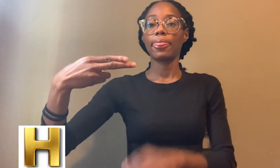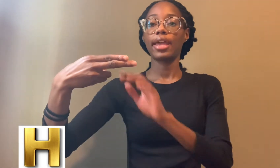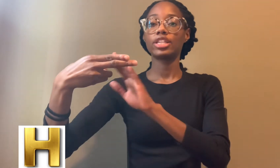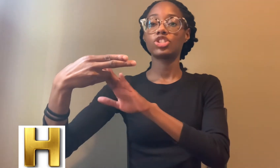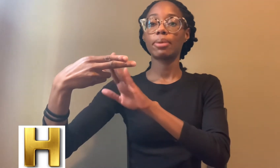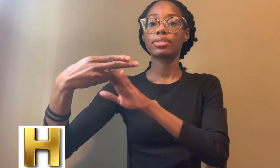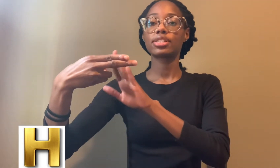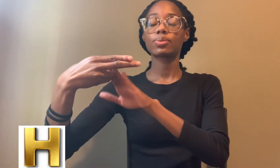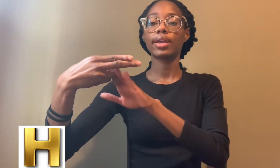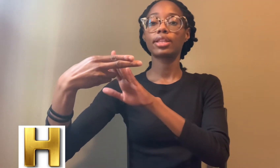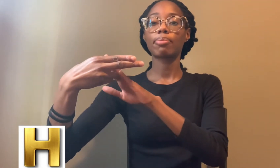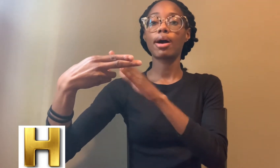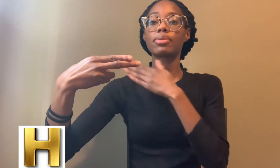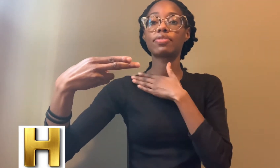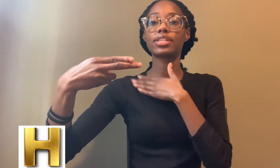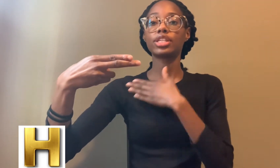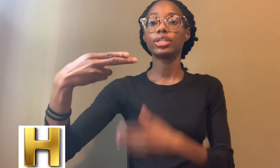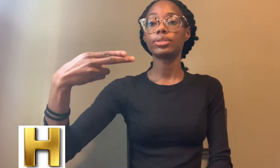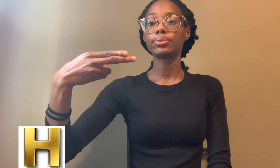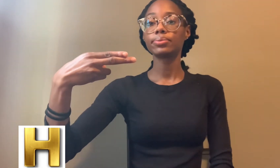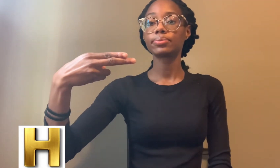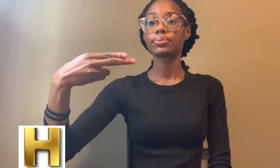Hand shape is this way and the palm is facing you.